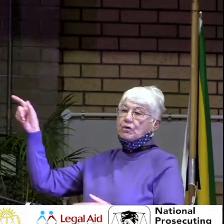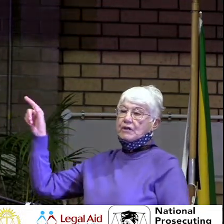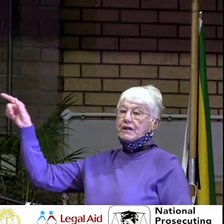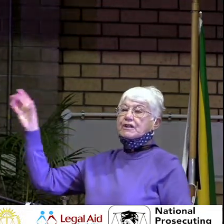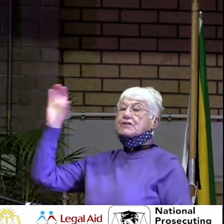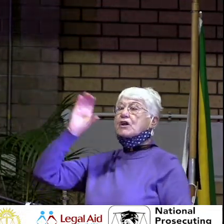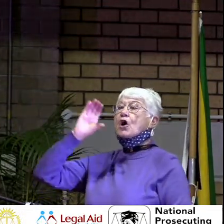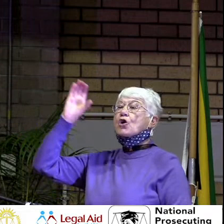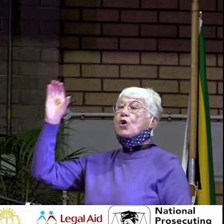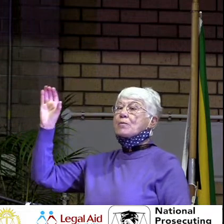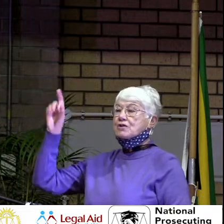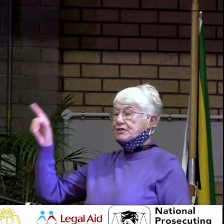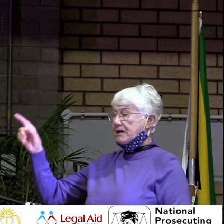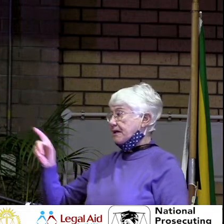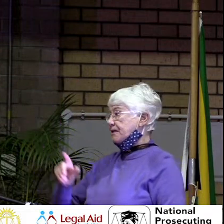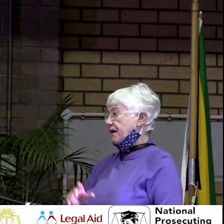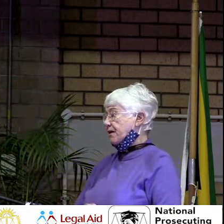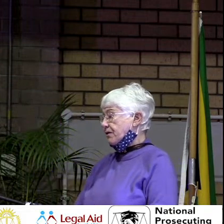Tobachale.